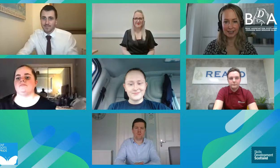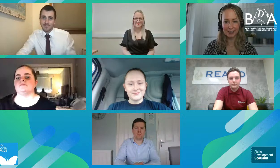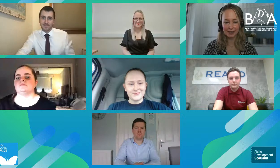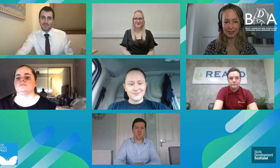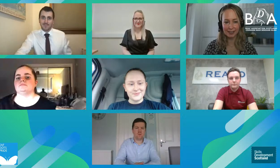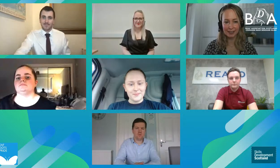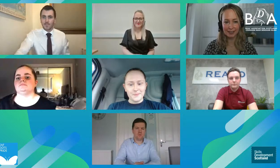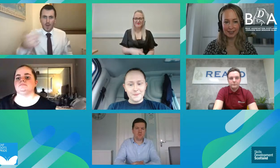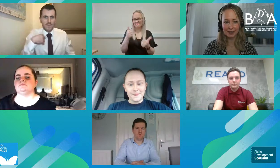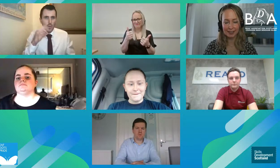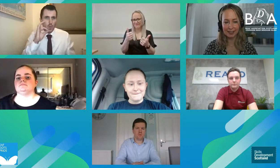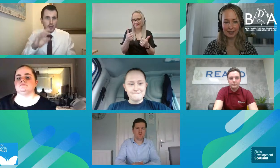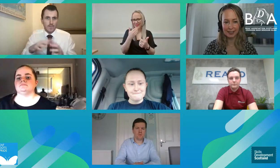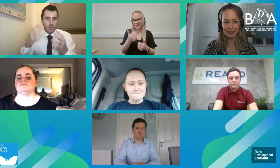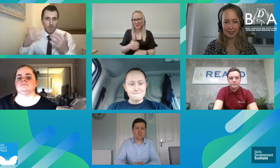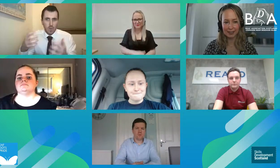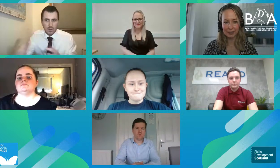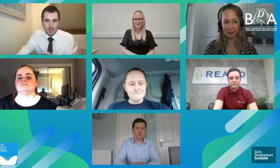Brilliant.